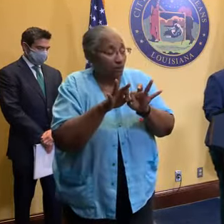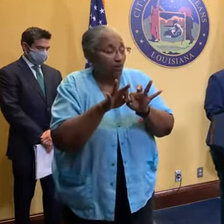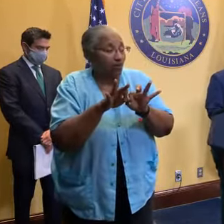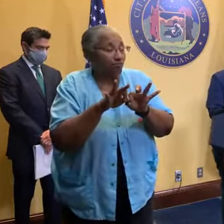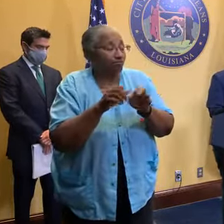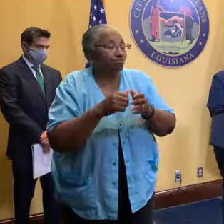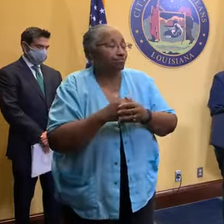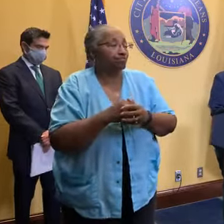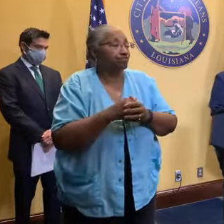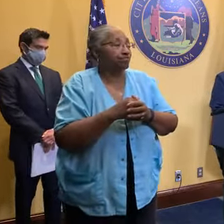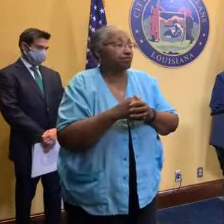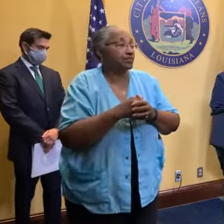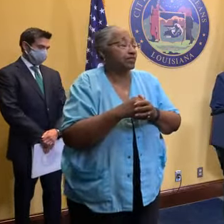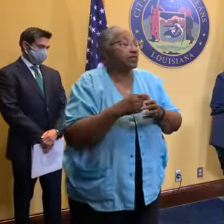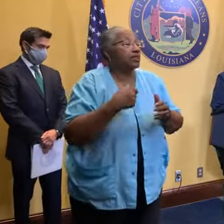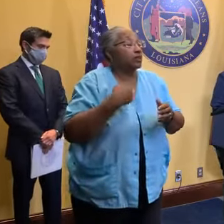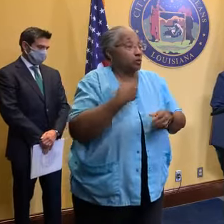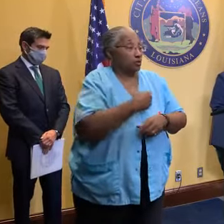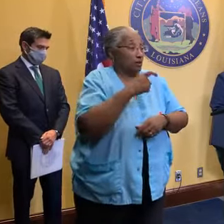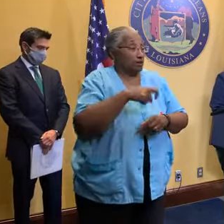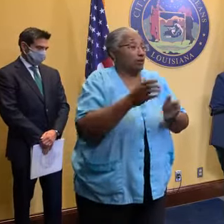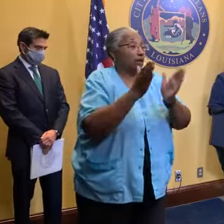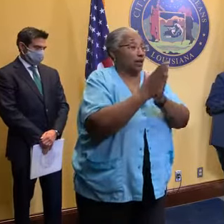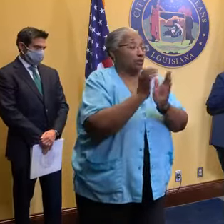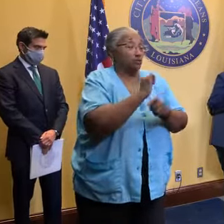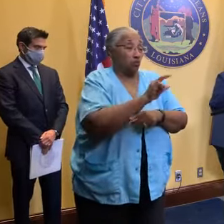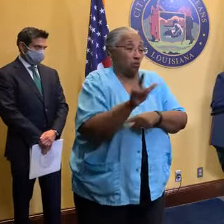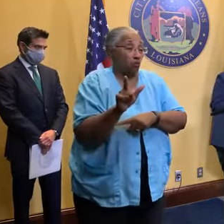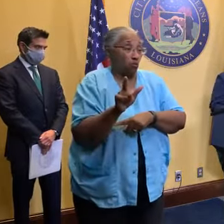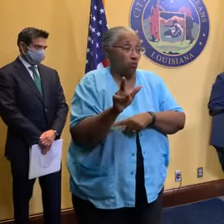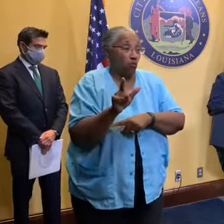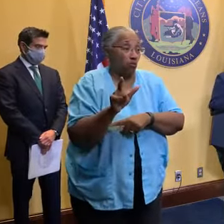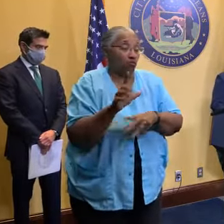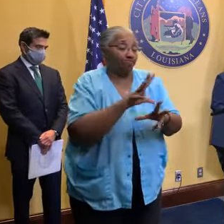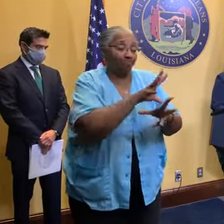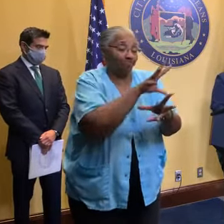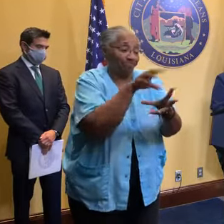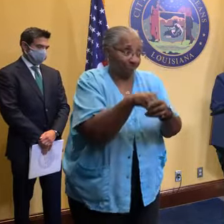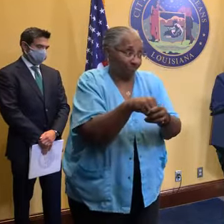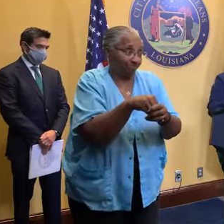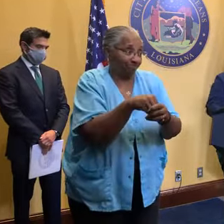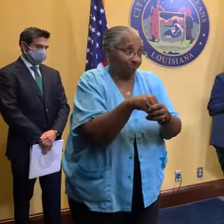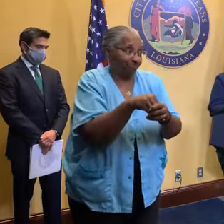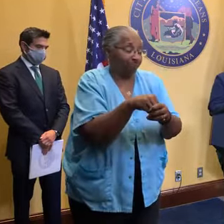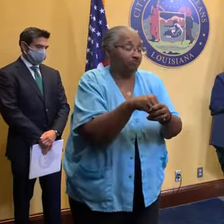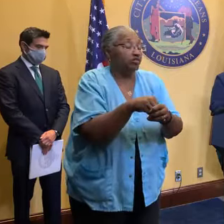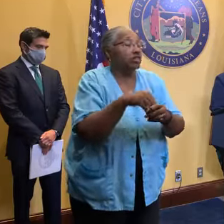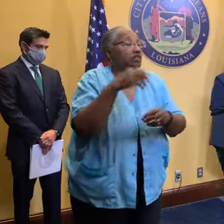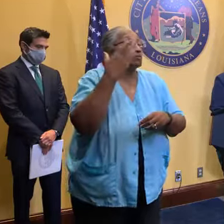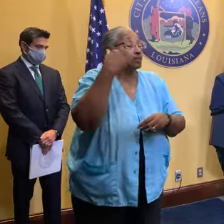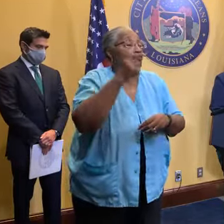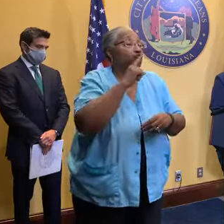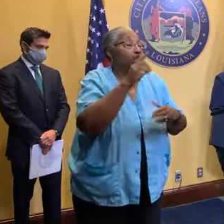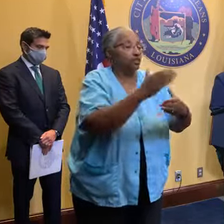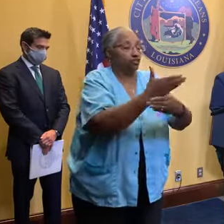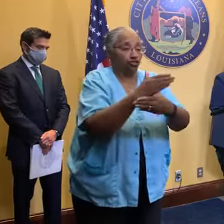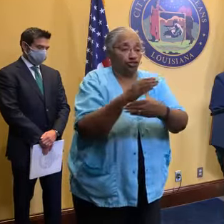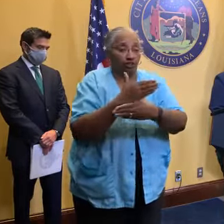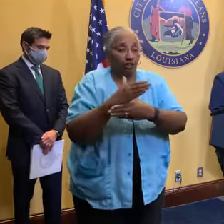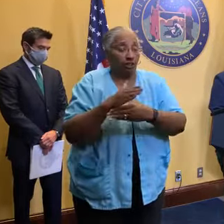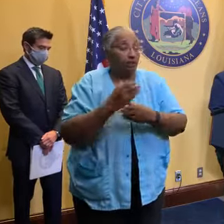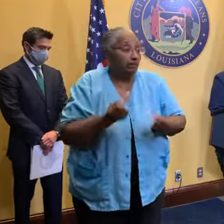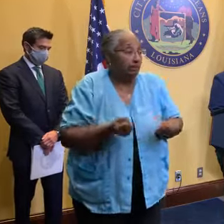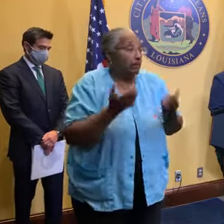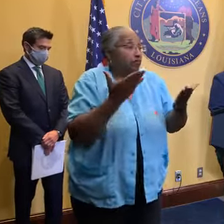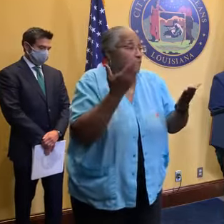We have had to ask, as I mentioned, everyone to be a part of this, to play a role. It really is a shared